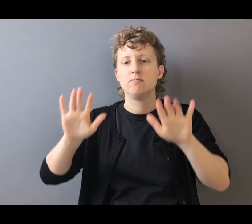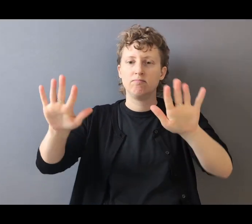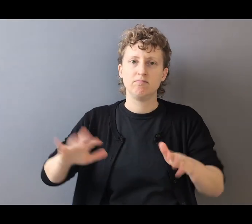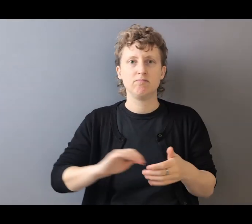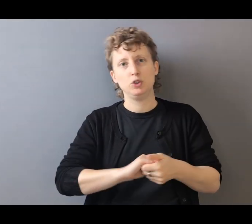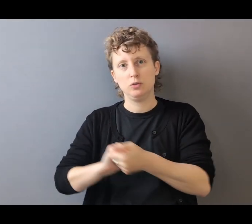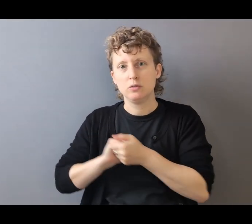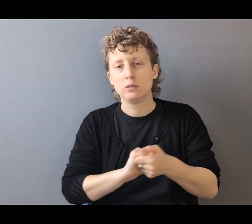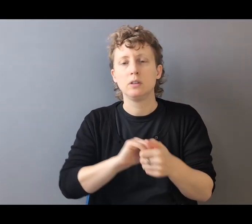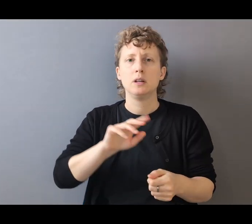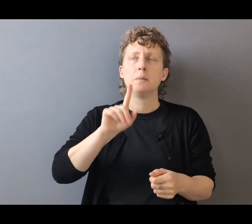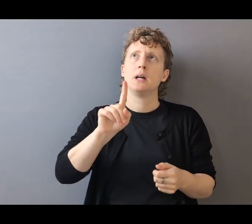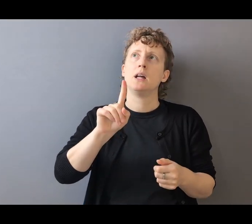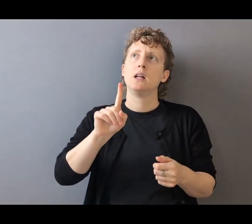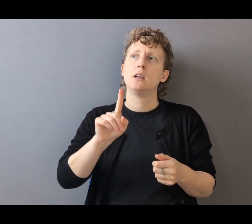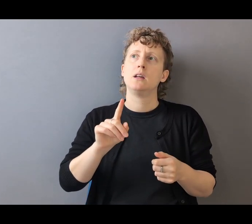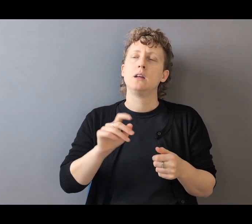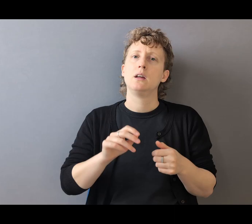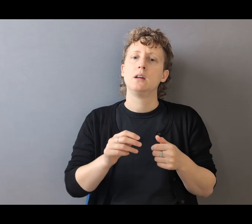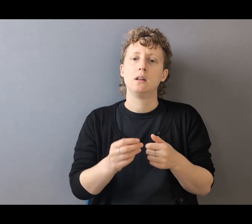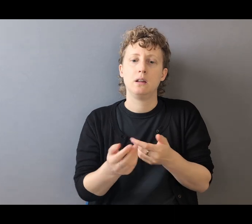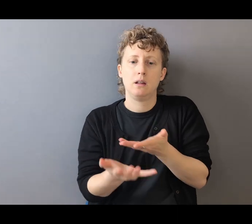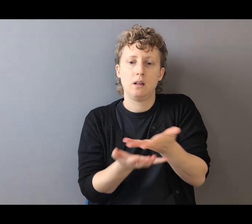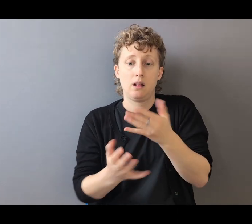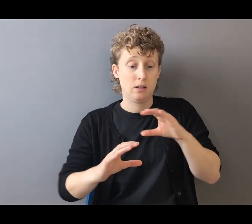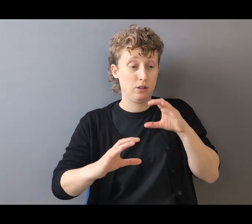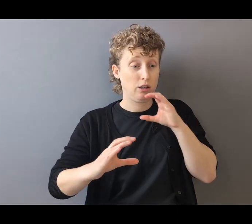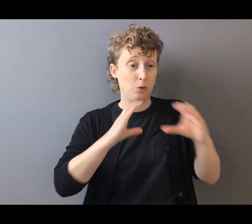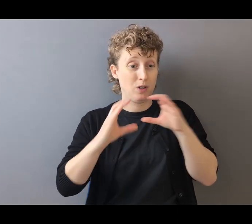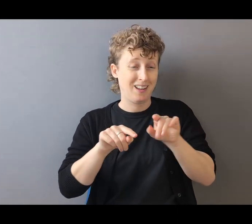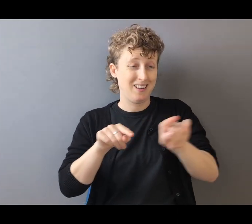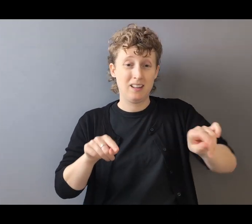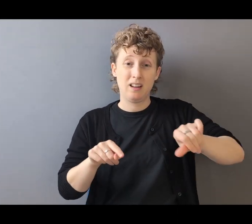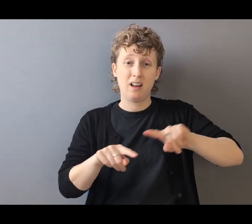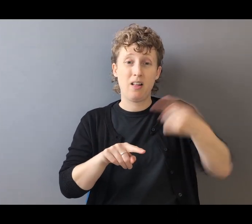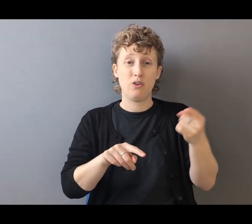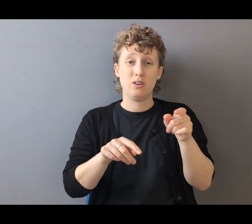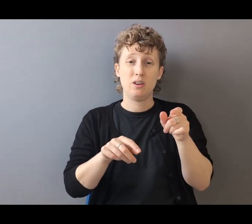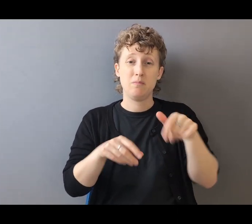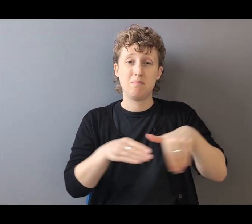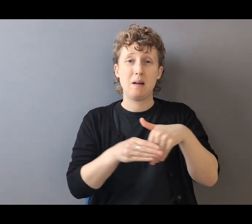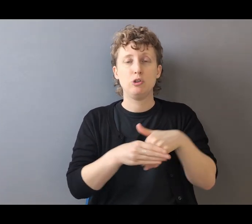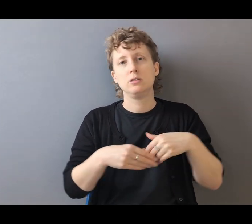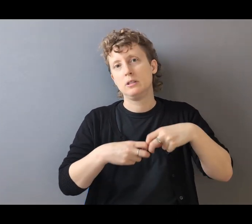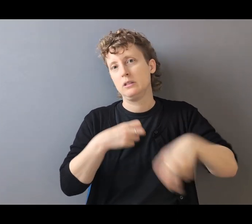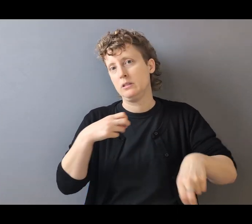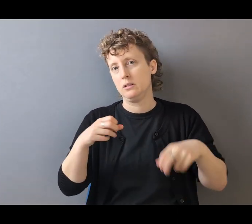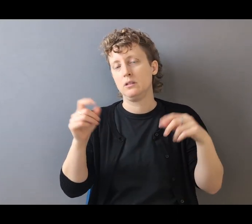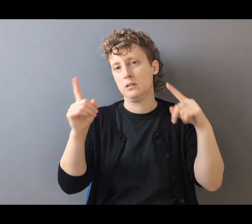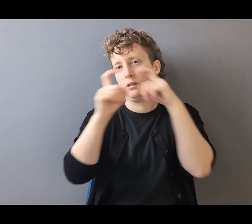bit difficult to engage the communication with other members. We have